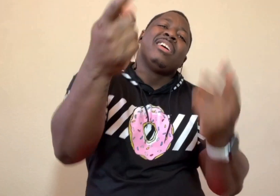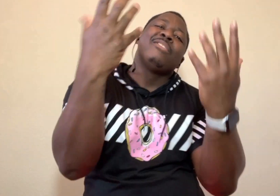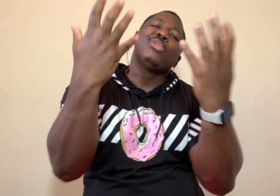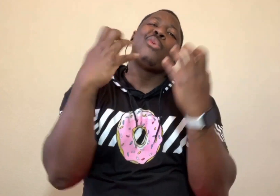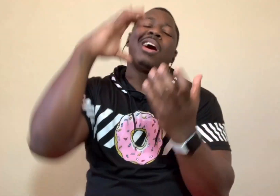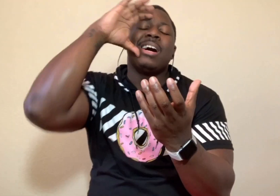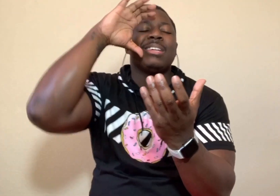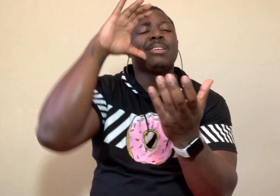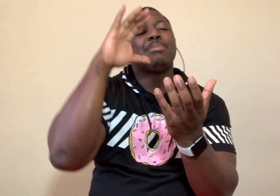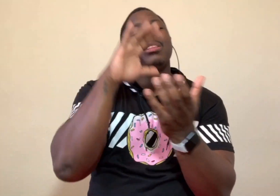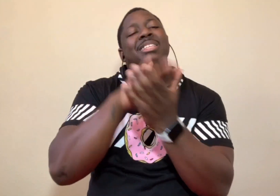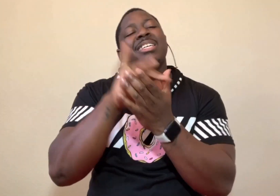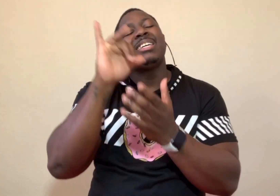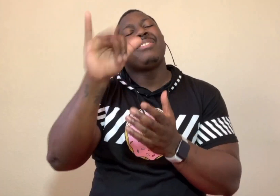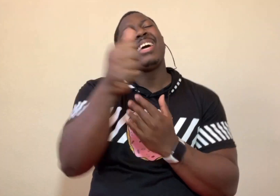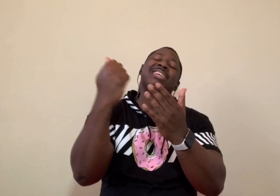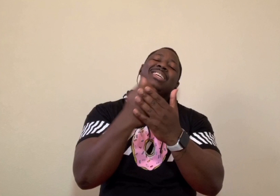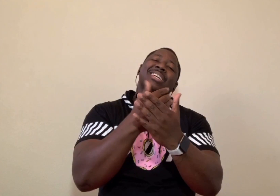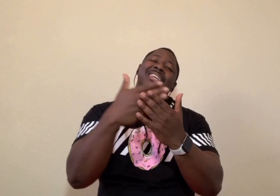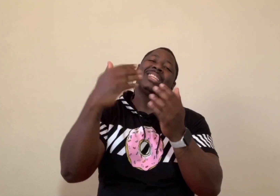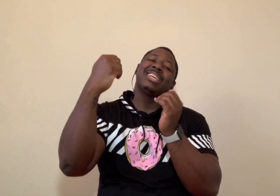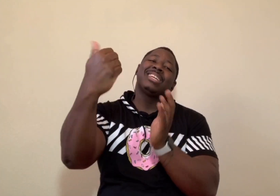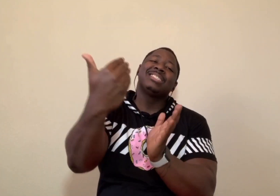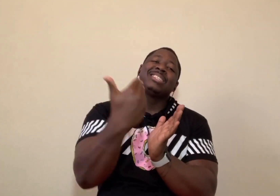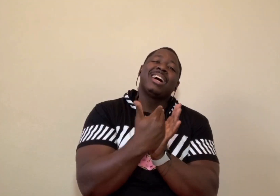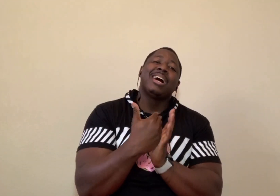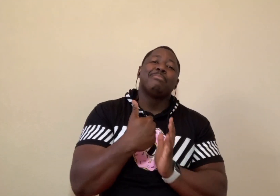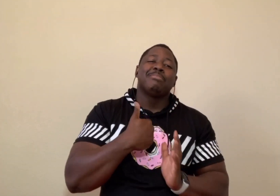if you wanna believe that anything could stop me,